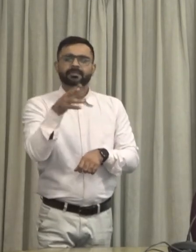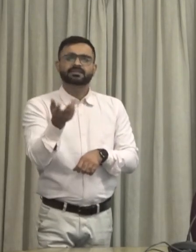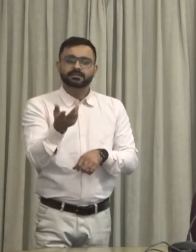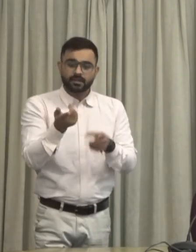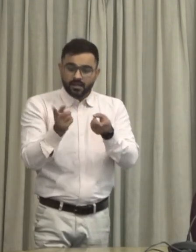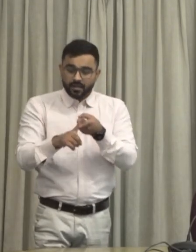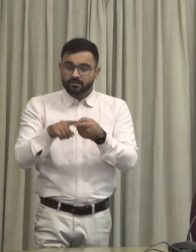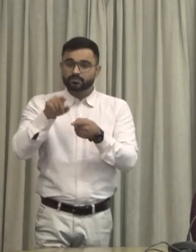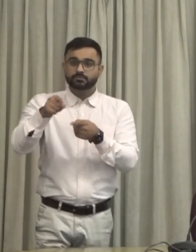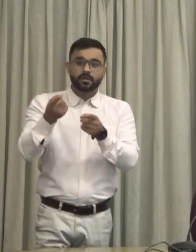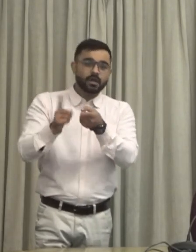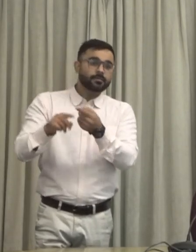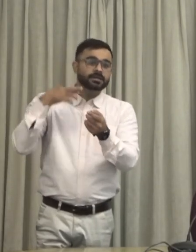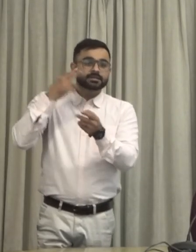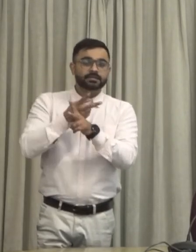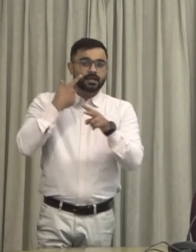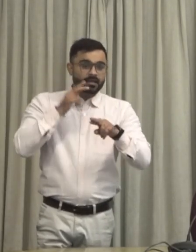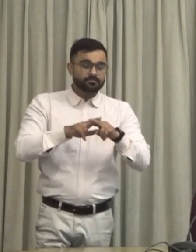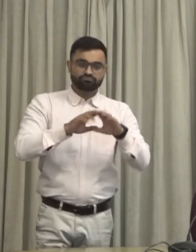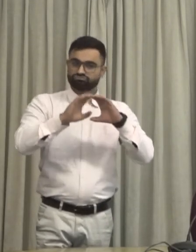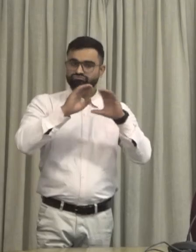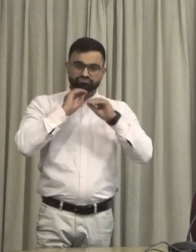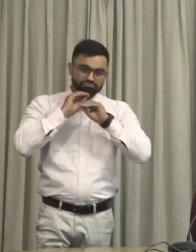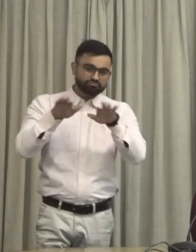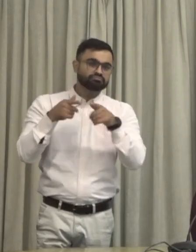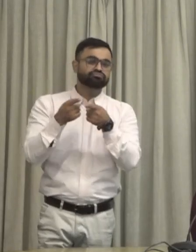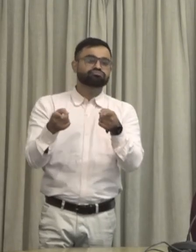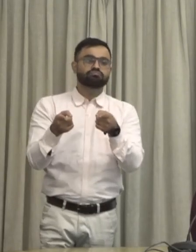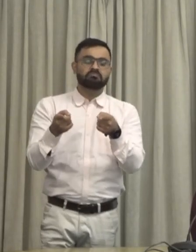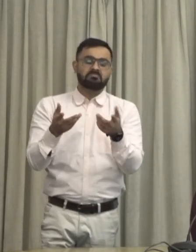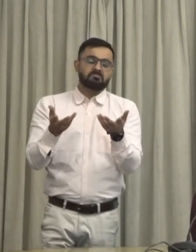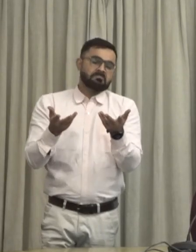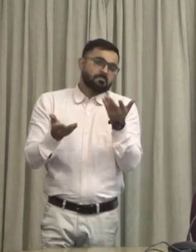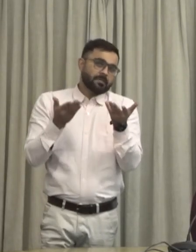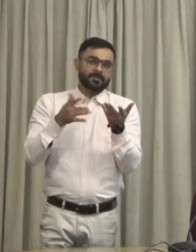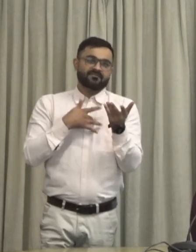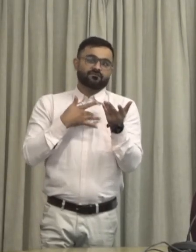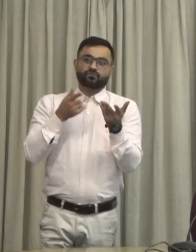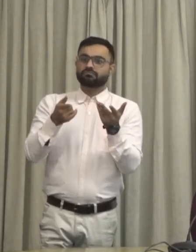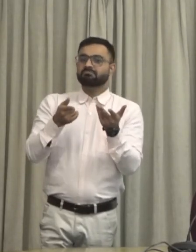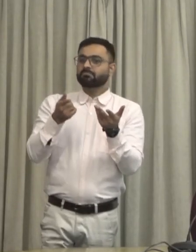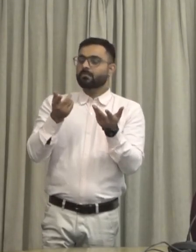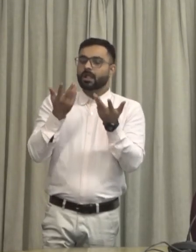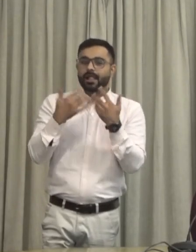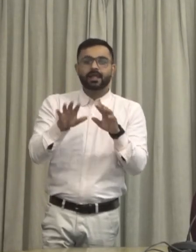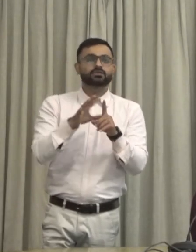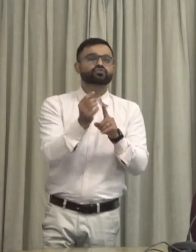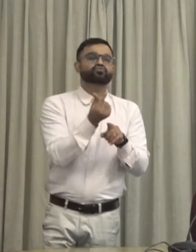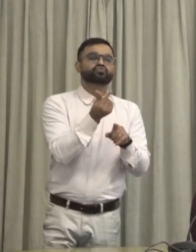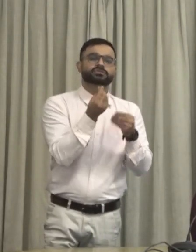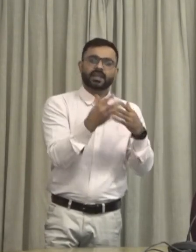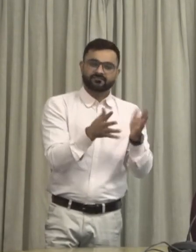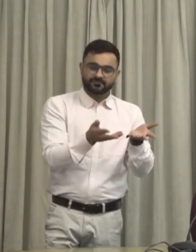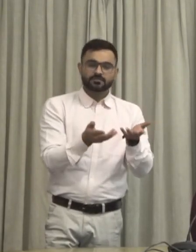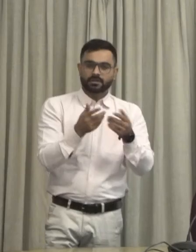is happening to them, if we will not communicate with them, I don't think that there will be any role of all this, because